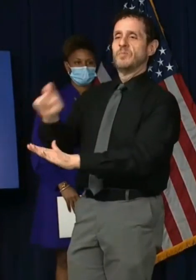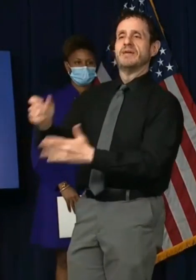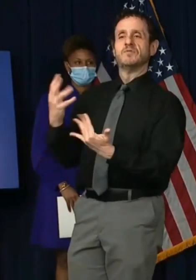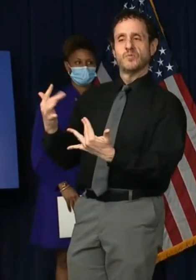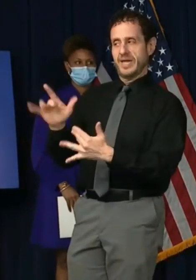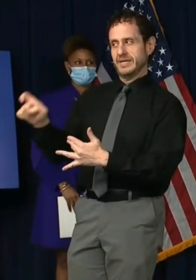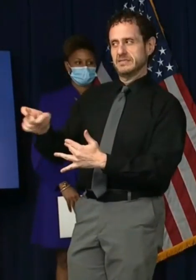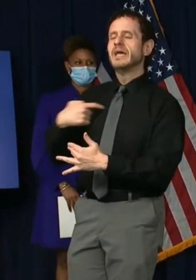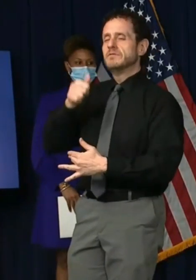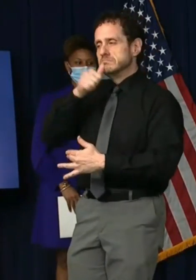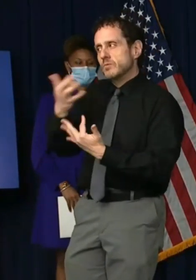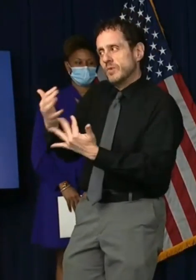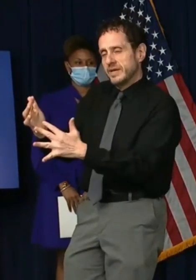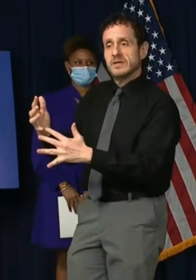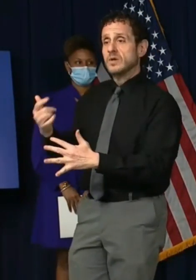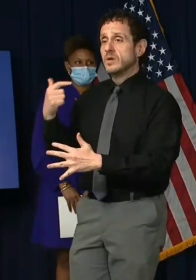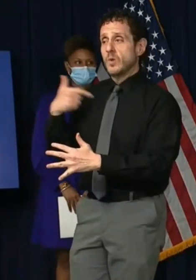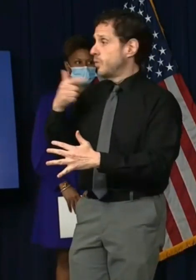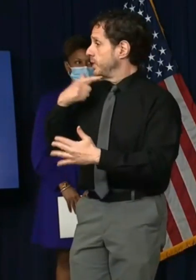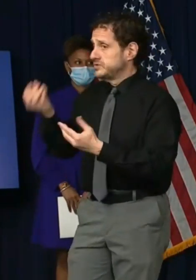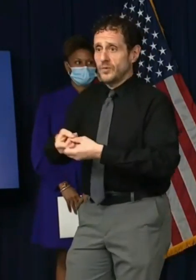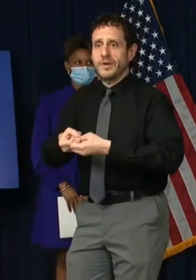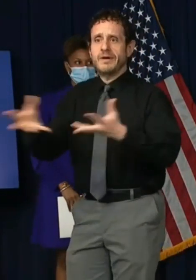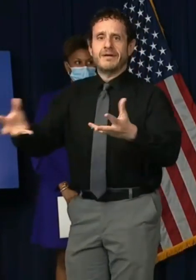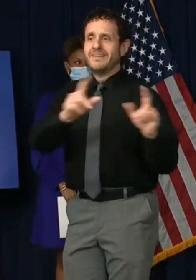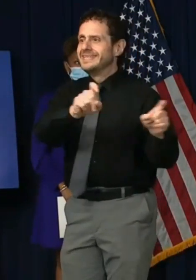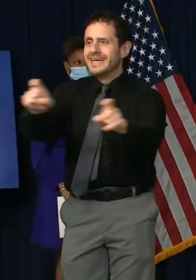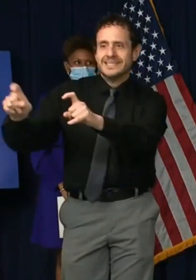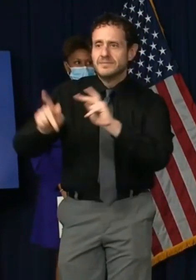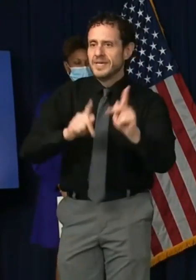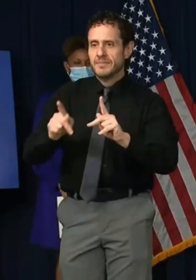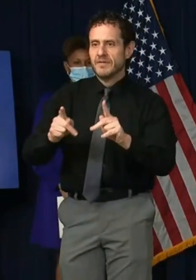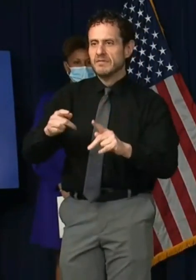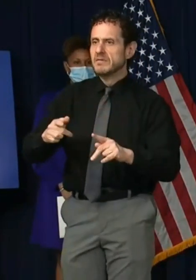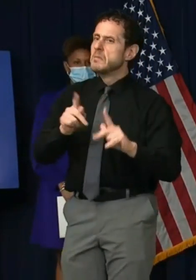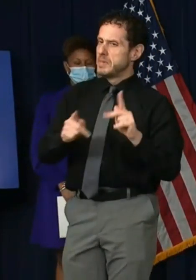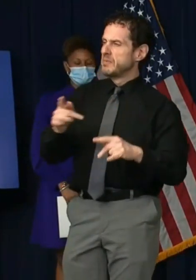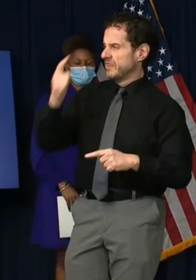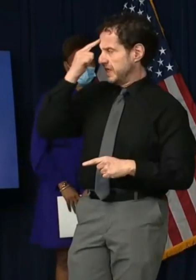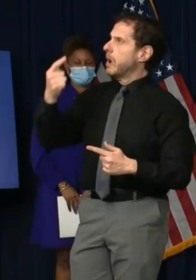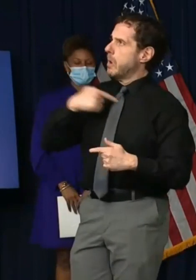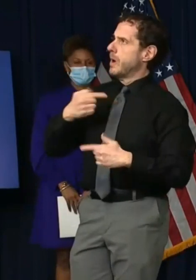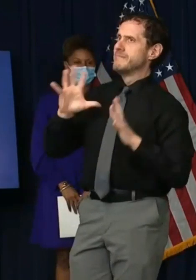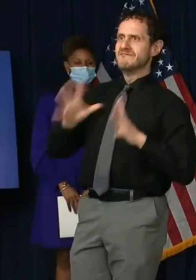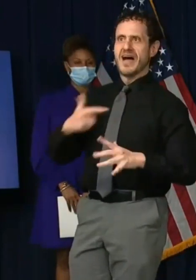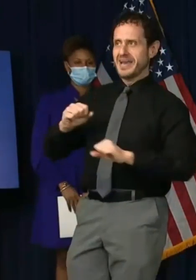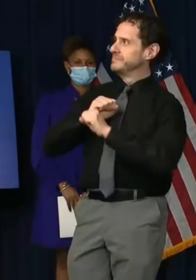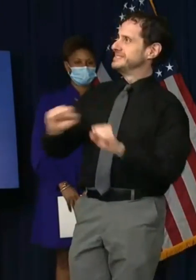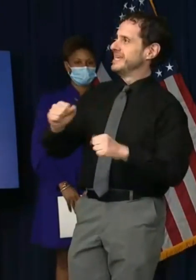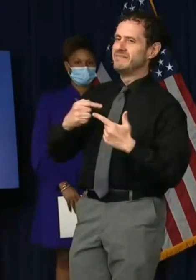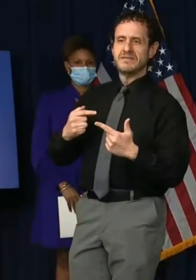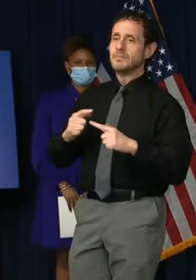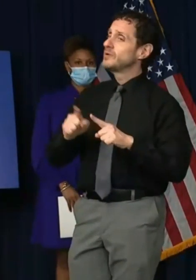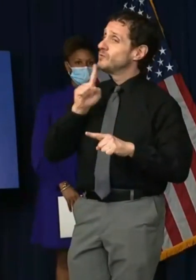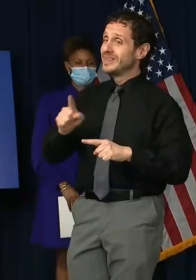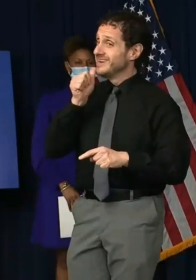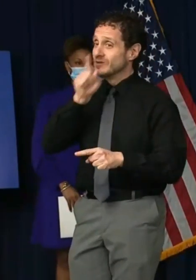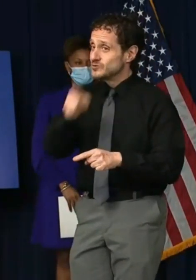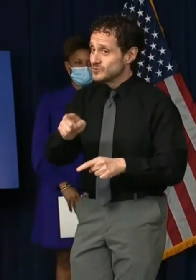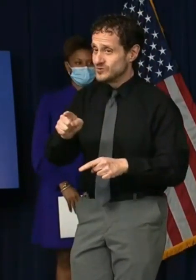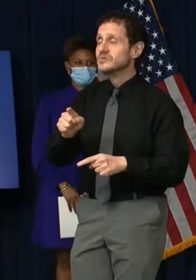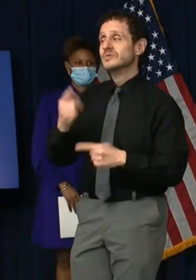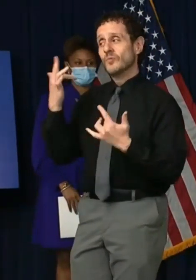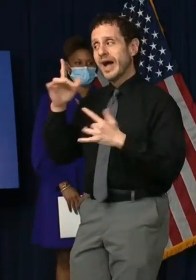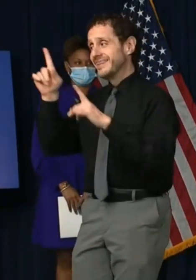among other things, we would be offering people a false sense of security. I've said since the beginning that here in Illinois, we will